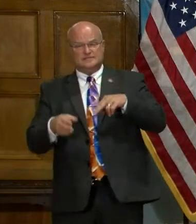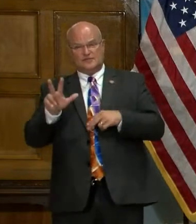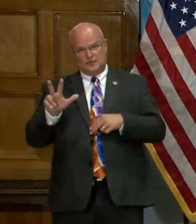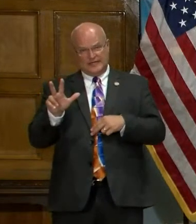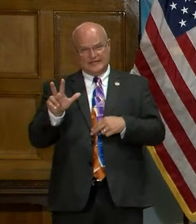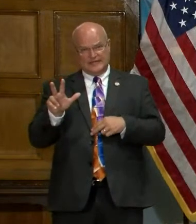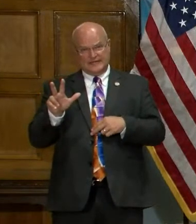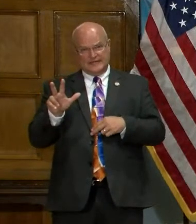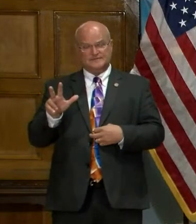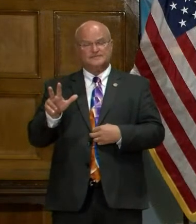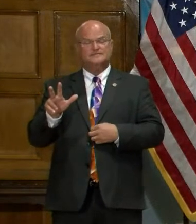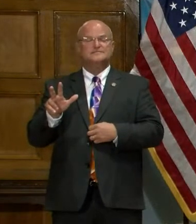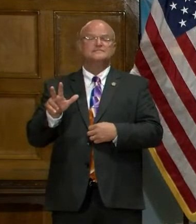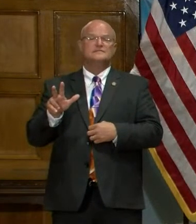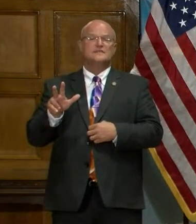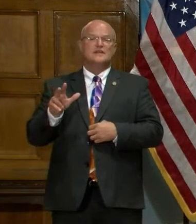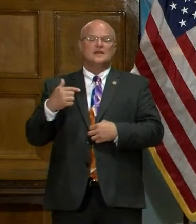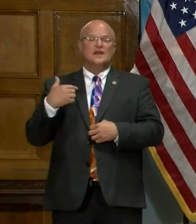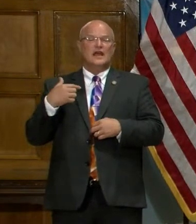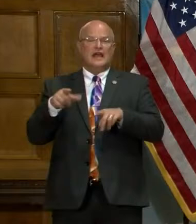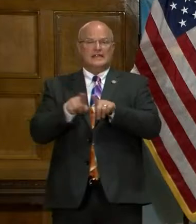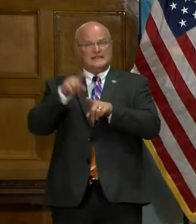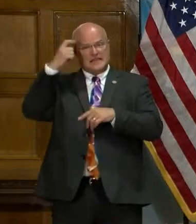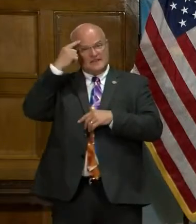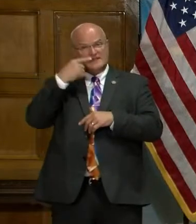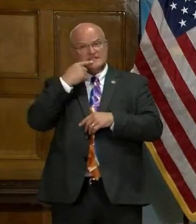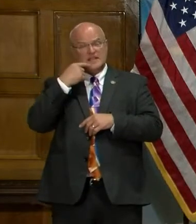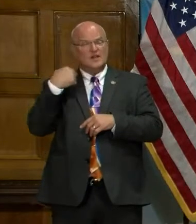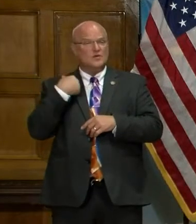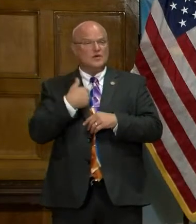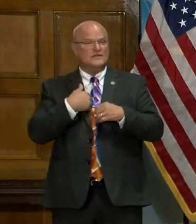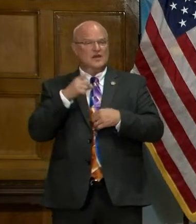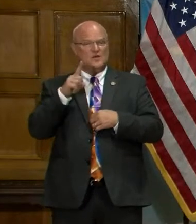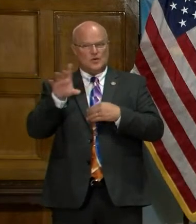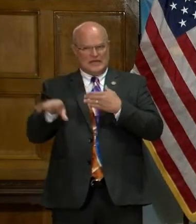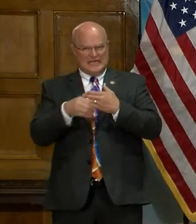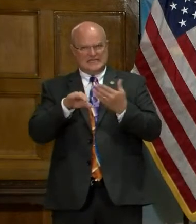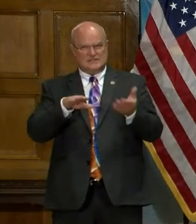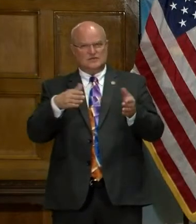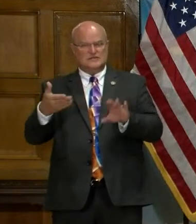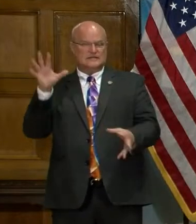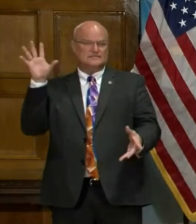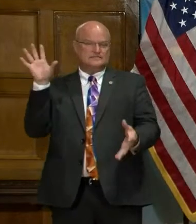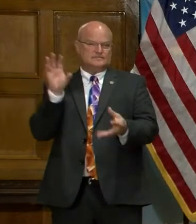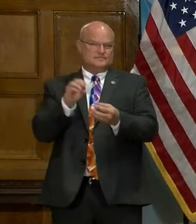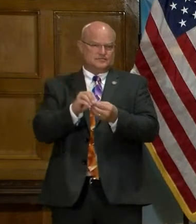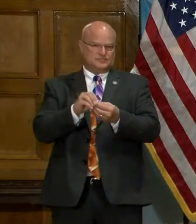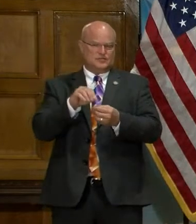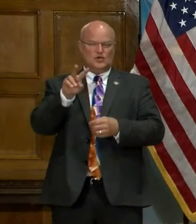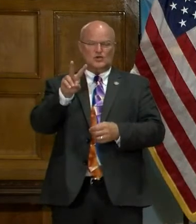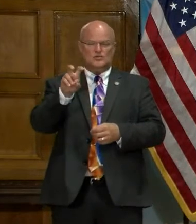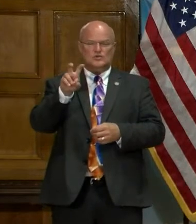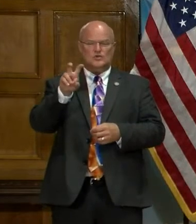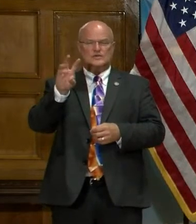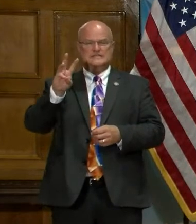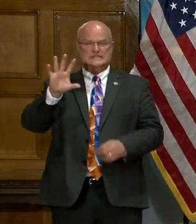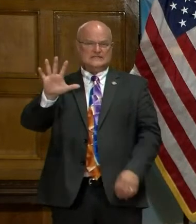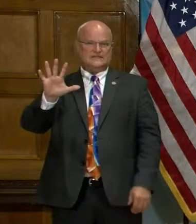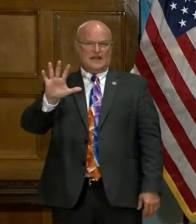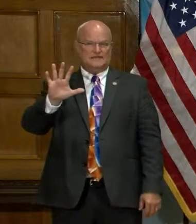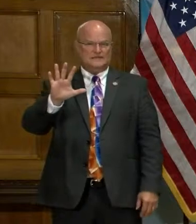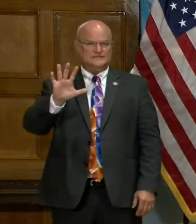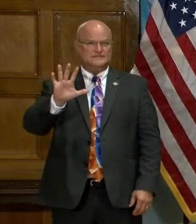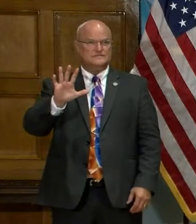3 from yesterday. And we, as the Governor mentioned, we've had one additional death, bringing our total deaths to